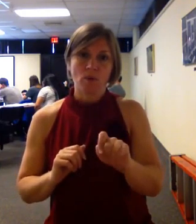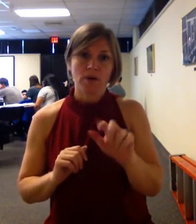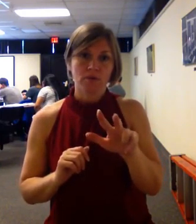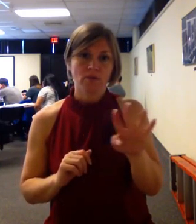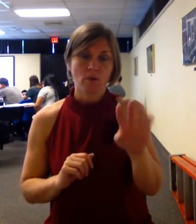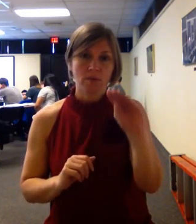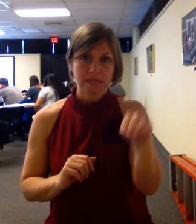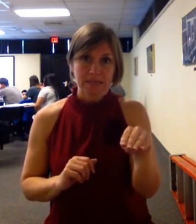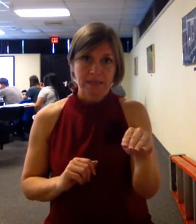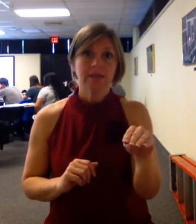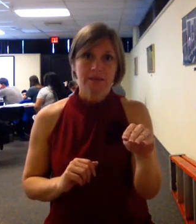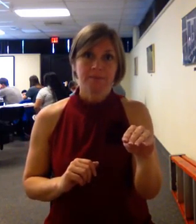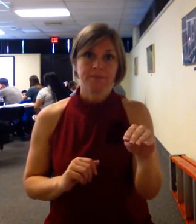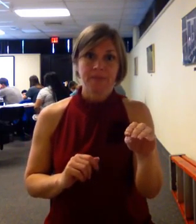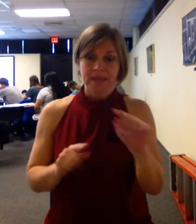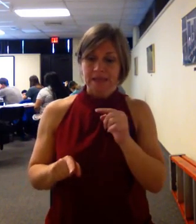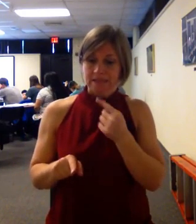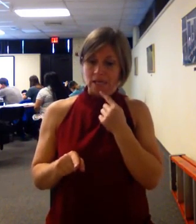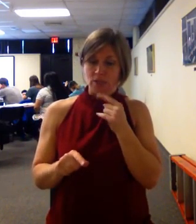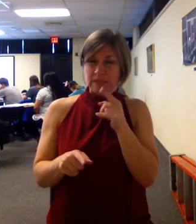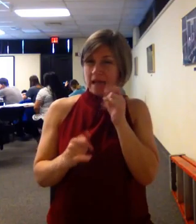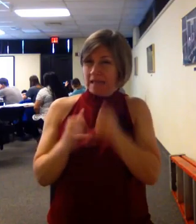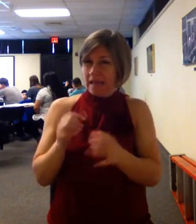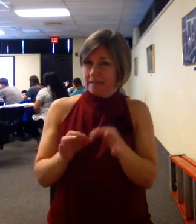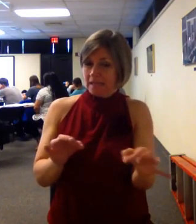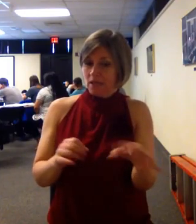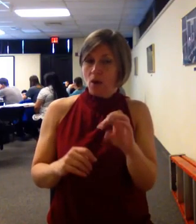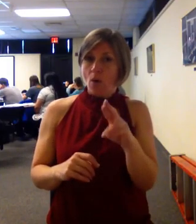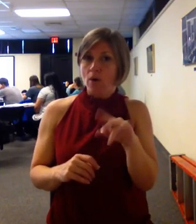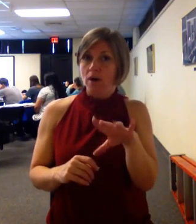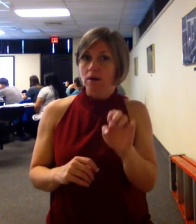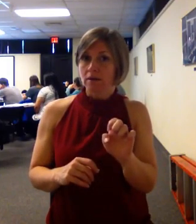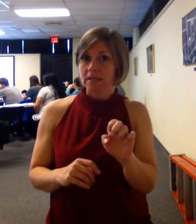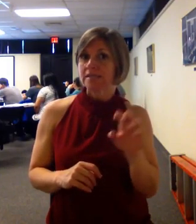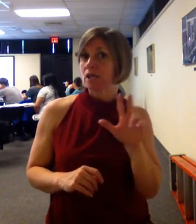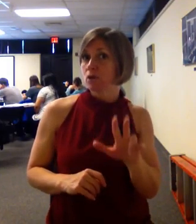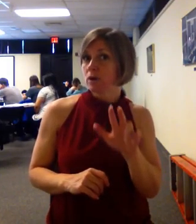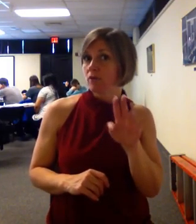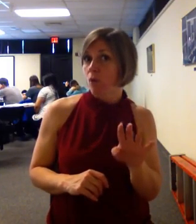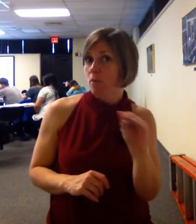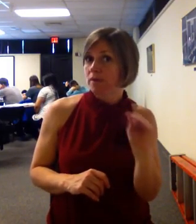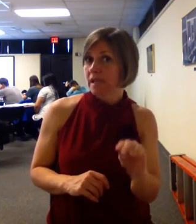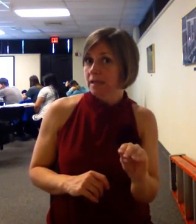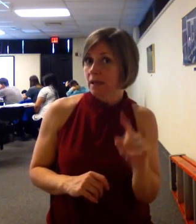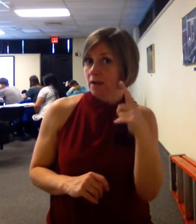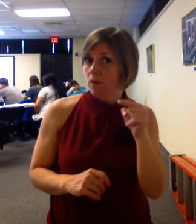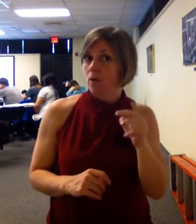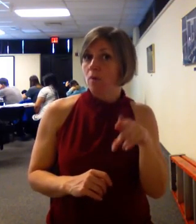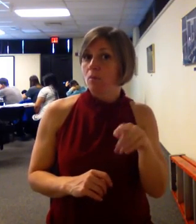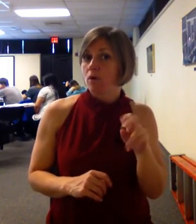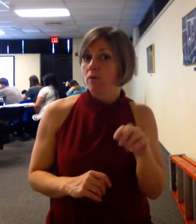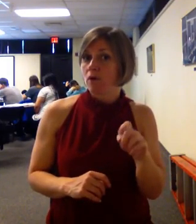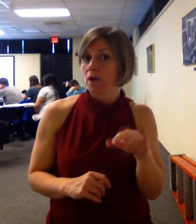It tells you down here then in the last sentence that Oracle is 30% of your portfolio. So that's why I'm taking the